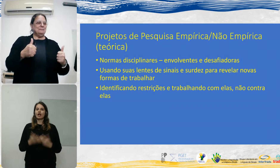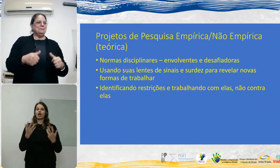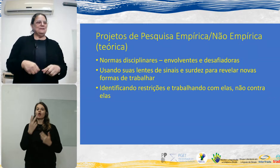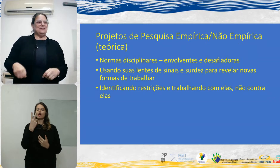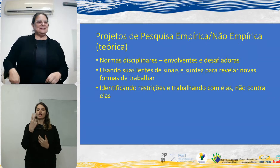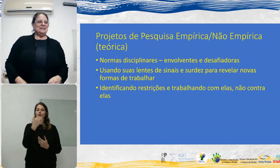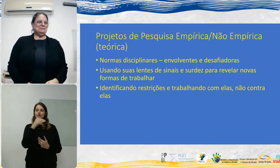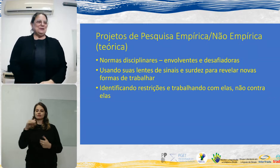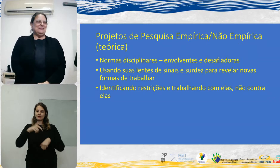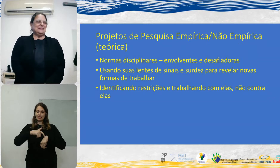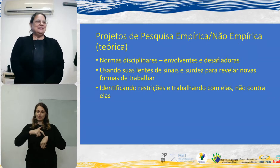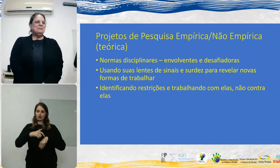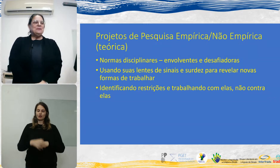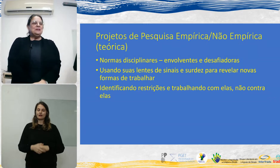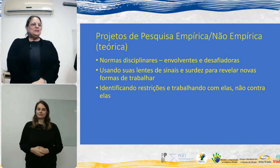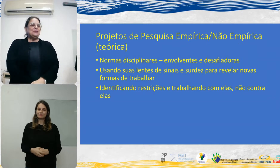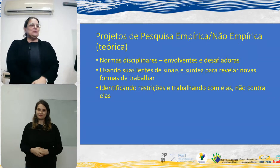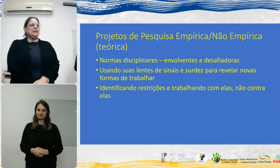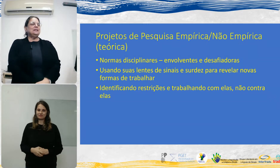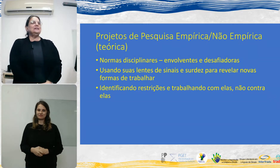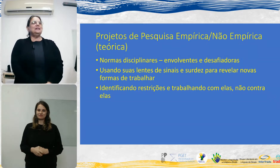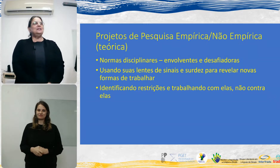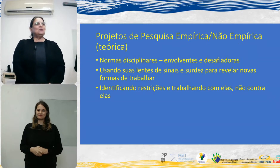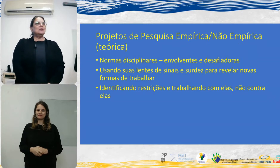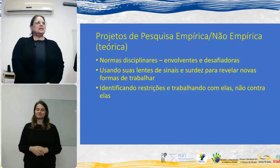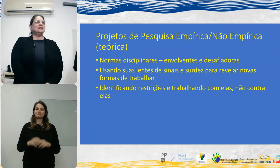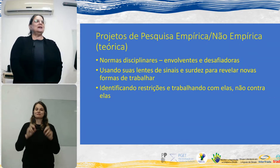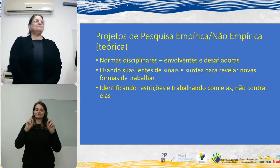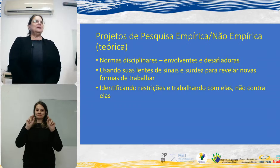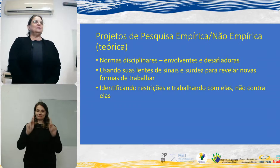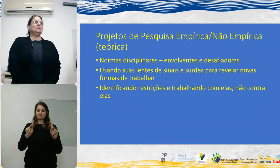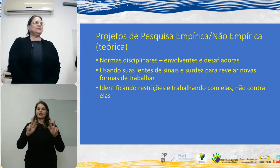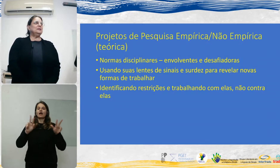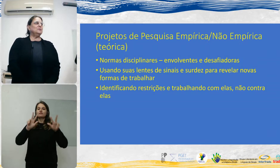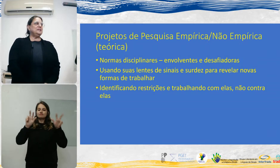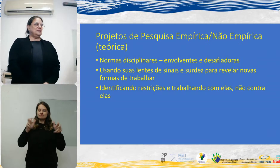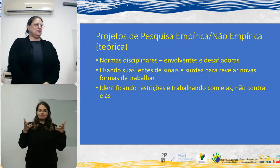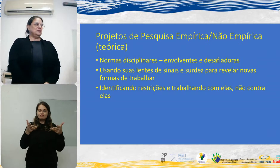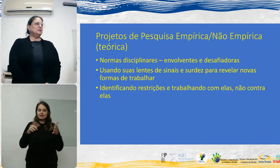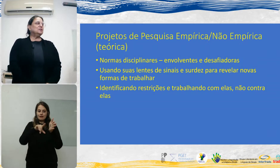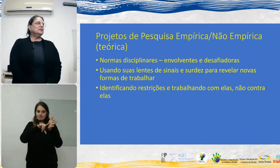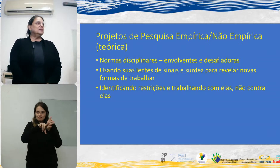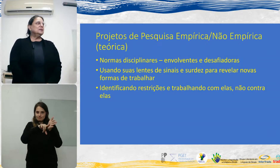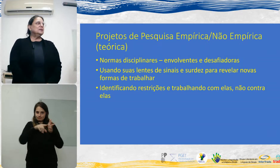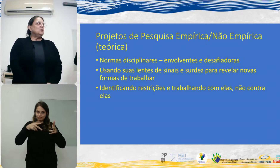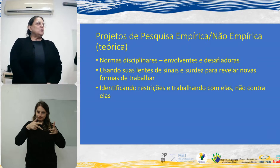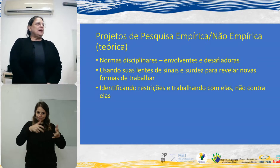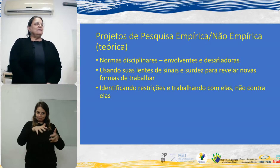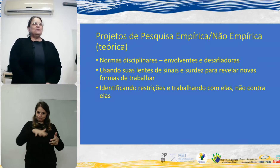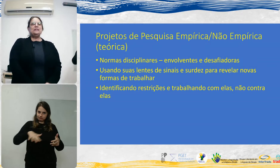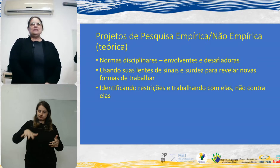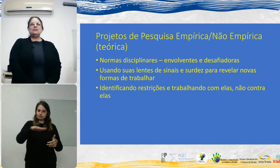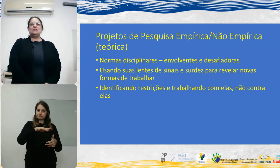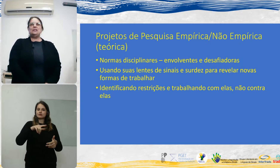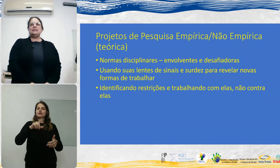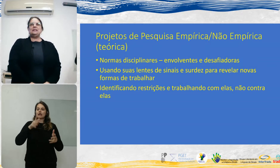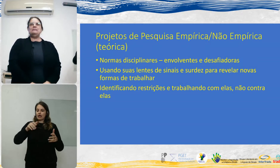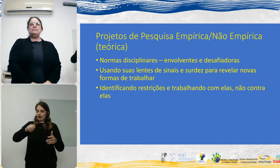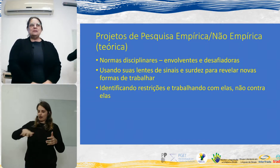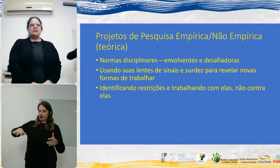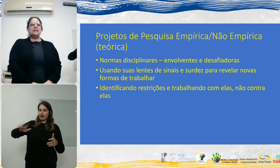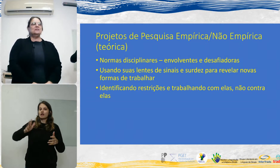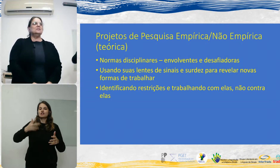Okay, perfect. So in talking about research, we have research